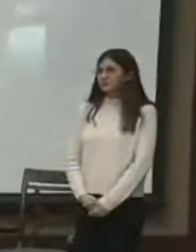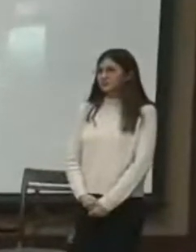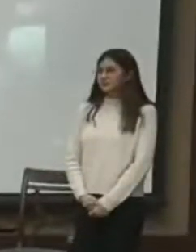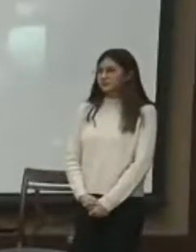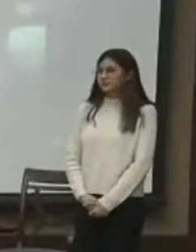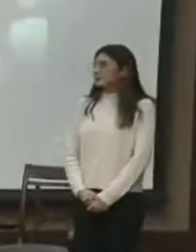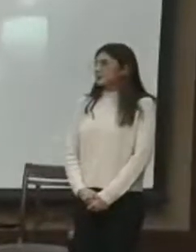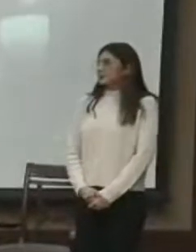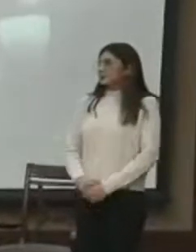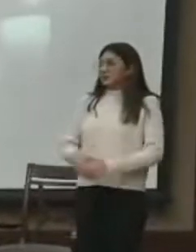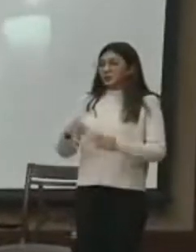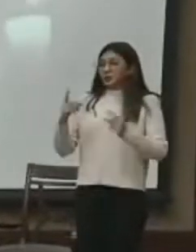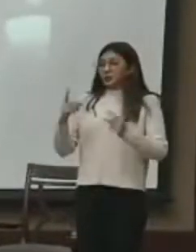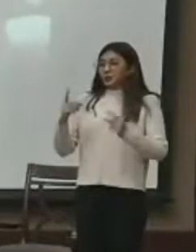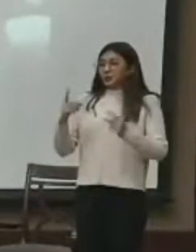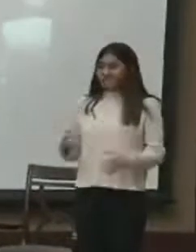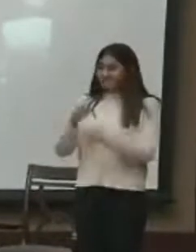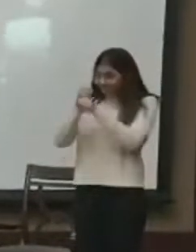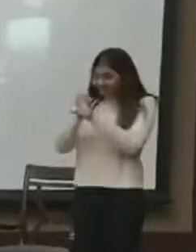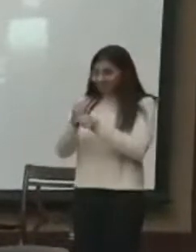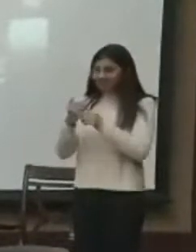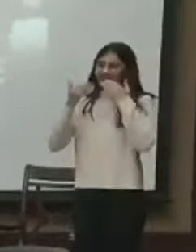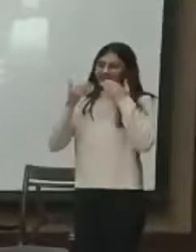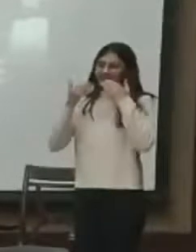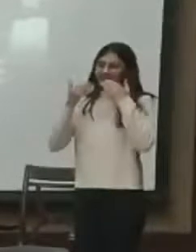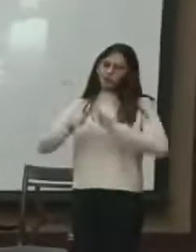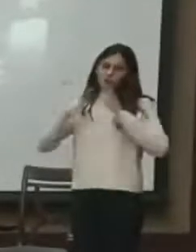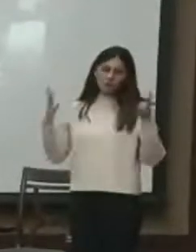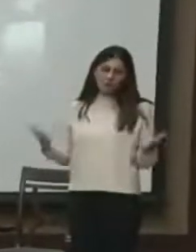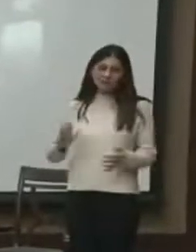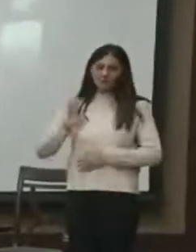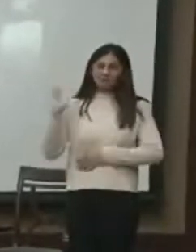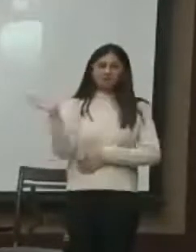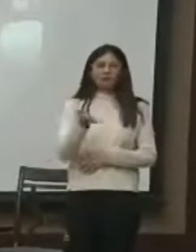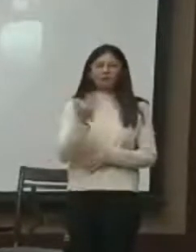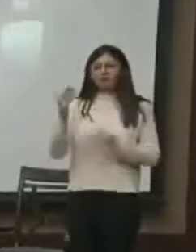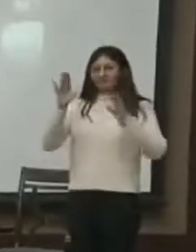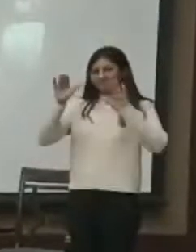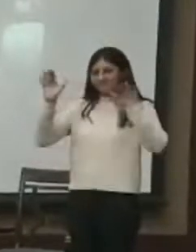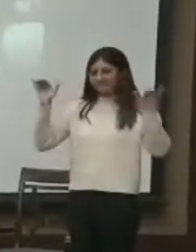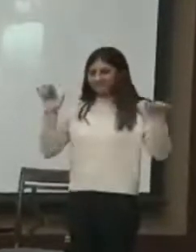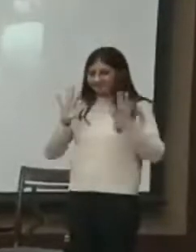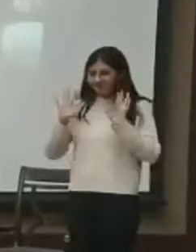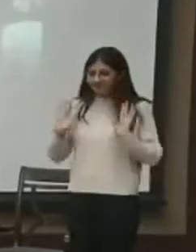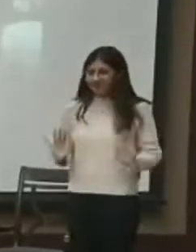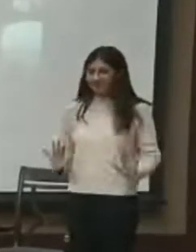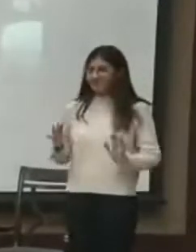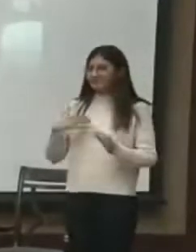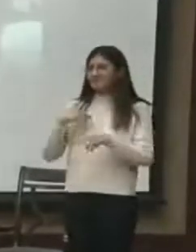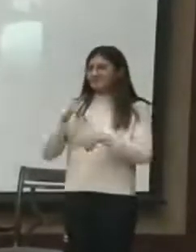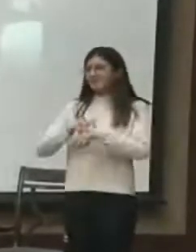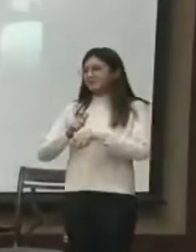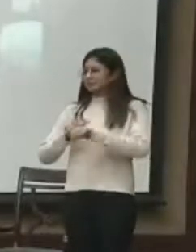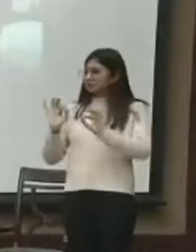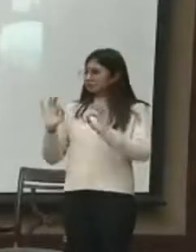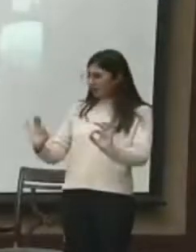So this will be quick, and thank you so much, everyone, for being patient. And we're quite in time. We have not overshot.